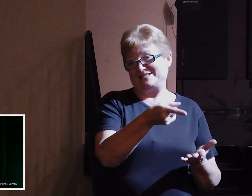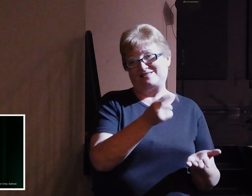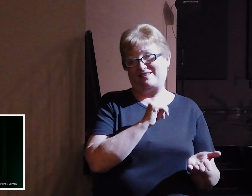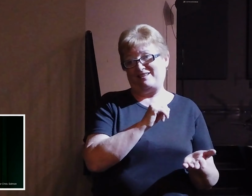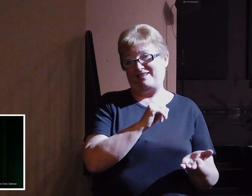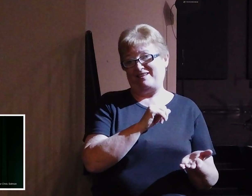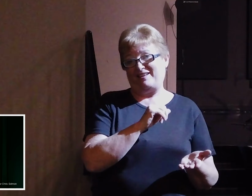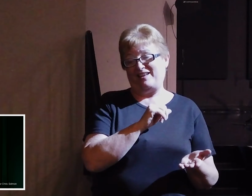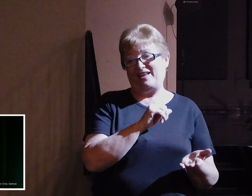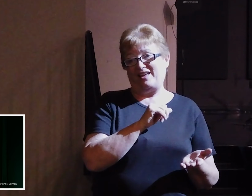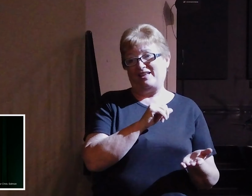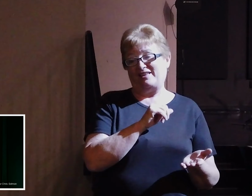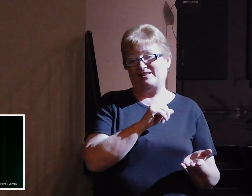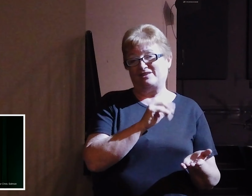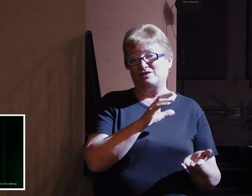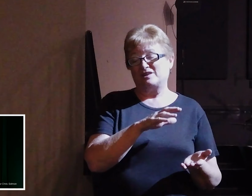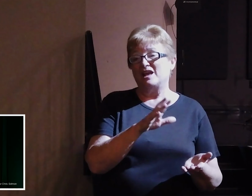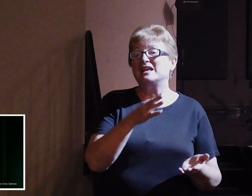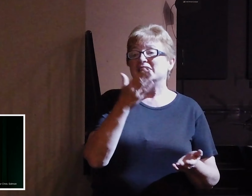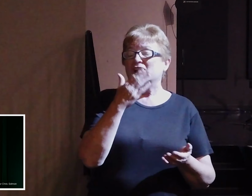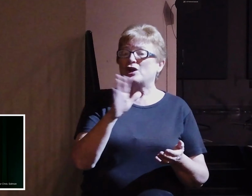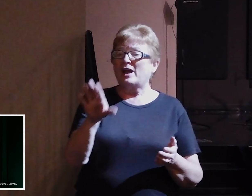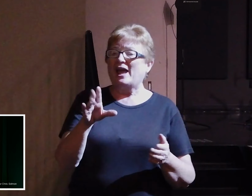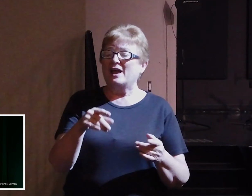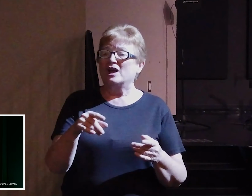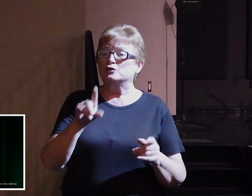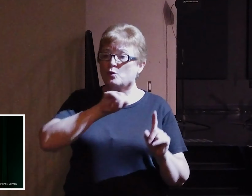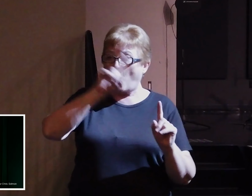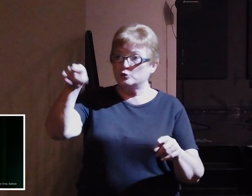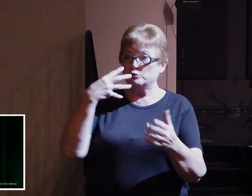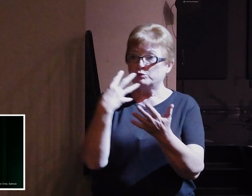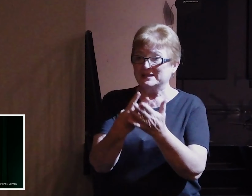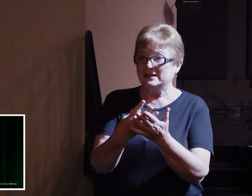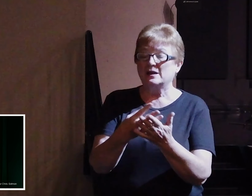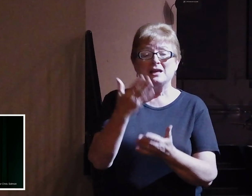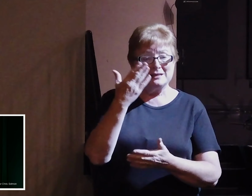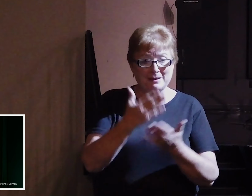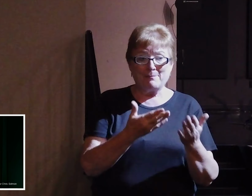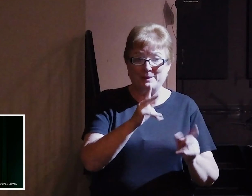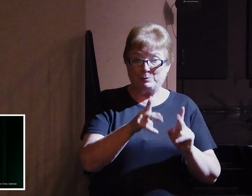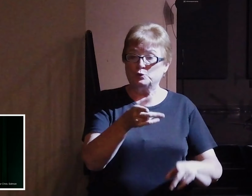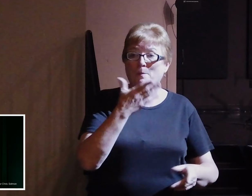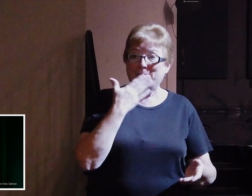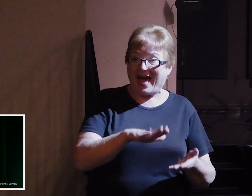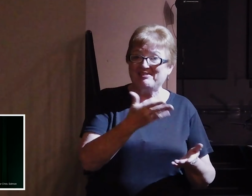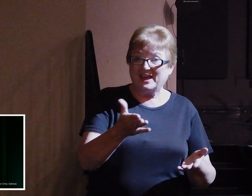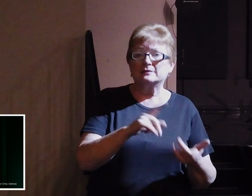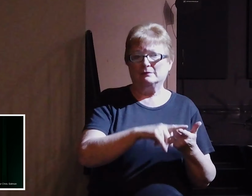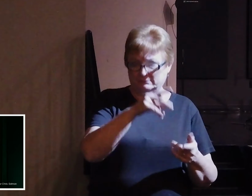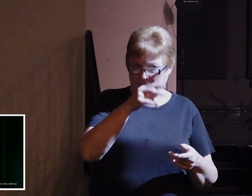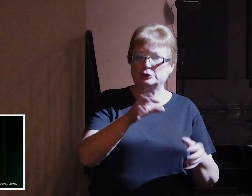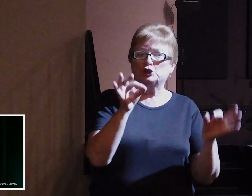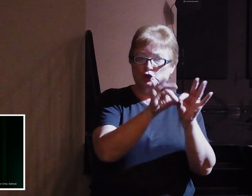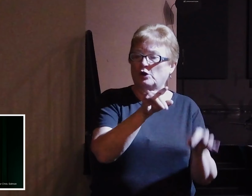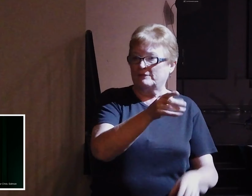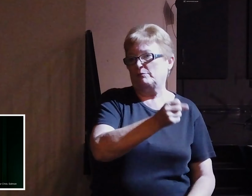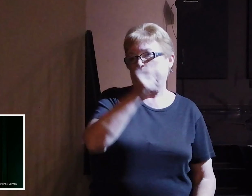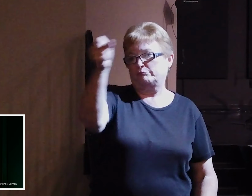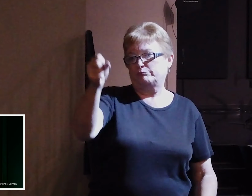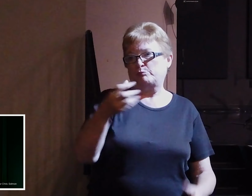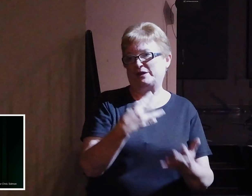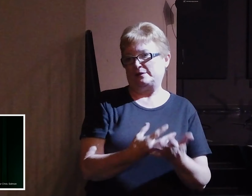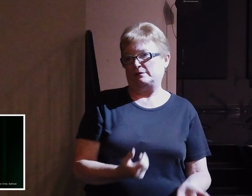There's good reasons to be in prison, and there's bad reasons to be in prison. A good reason is for the name of Jesus. A bad reason is for murdering someone.